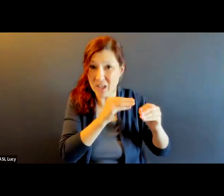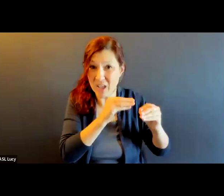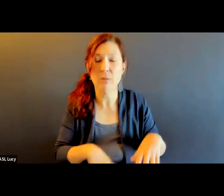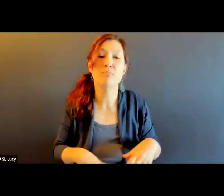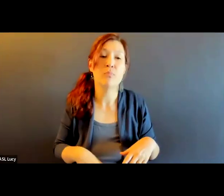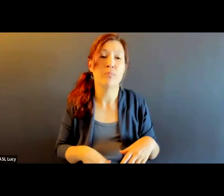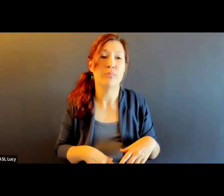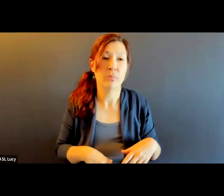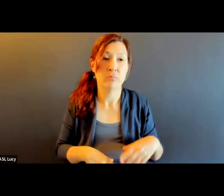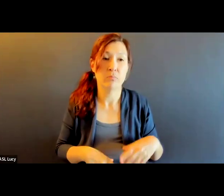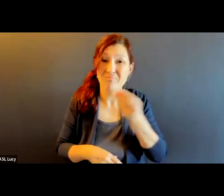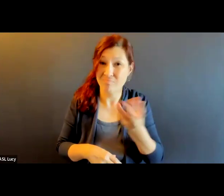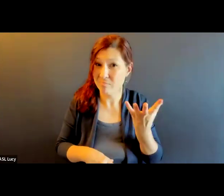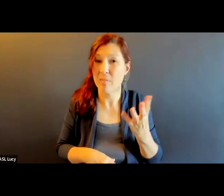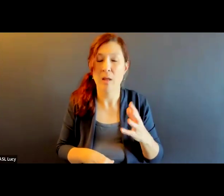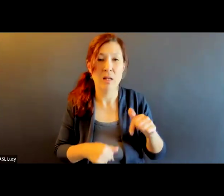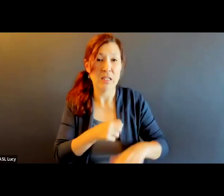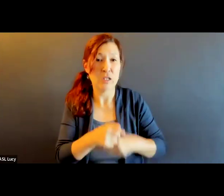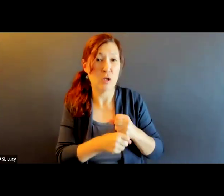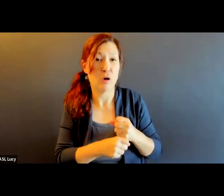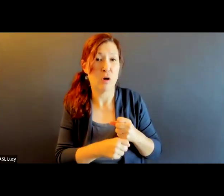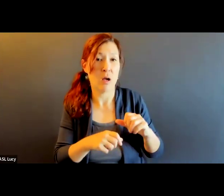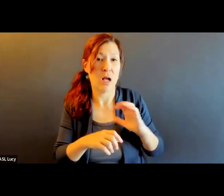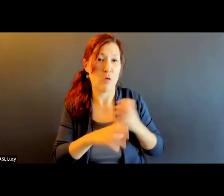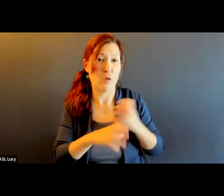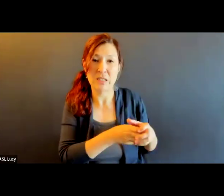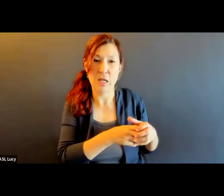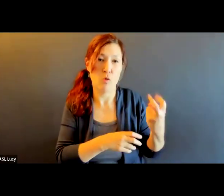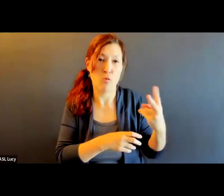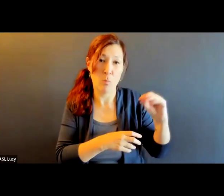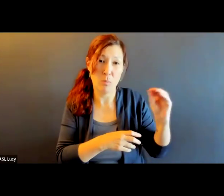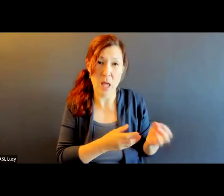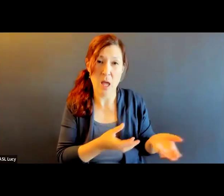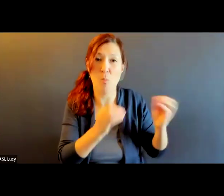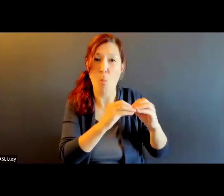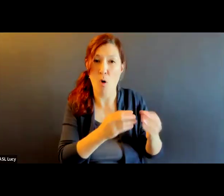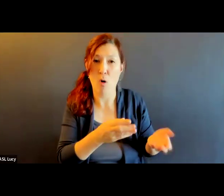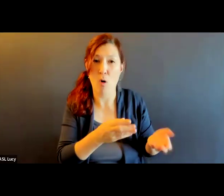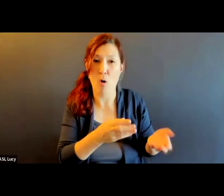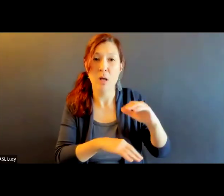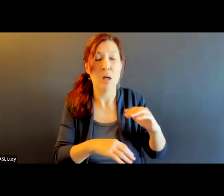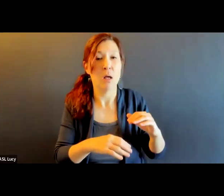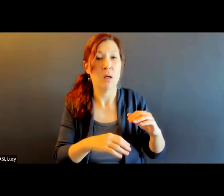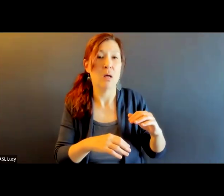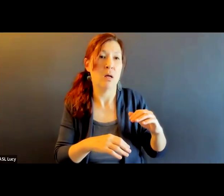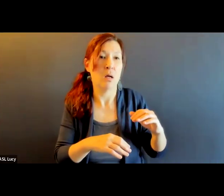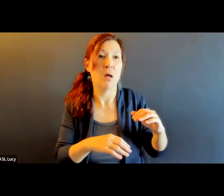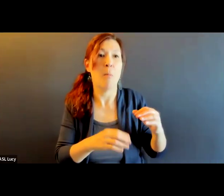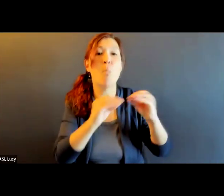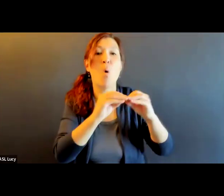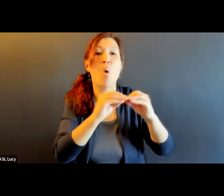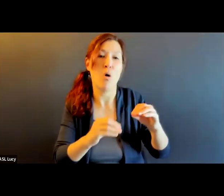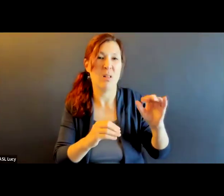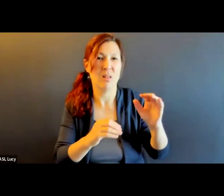year the team had 12% increase, logging more than almost 3,000 work orders were completed.